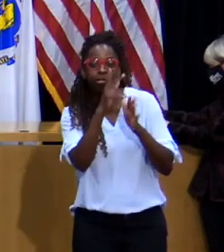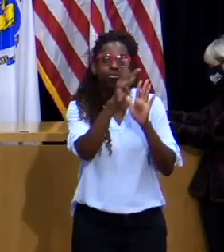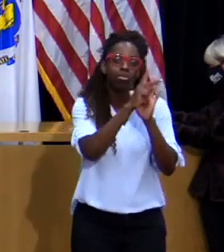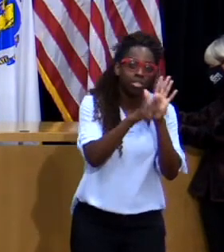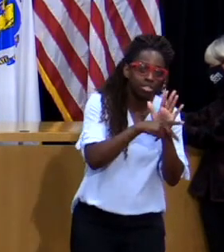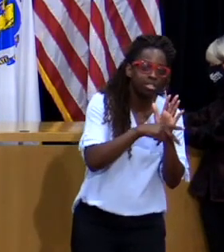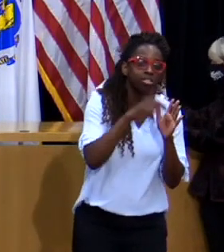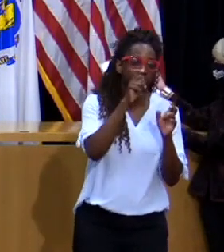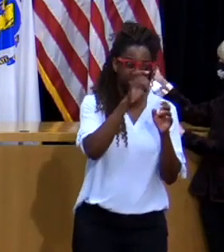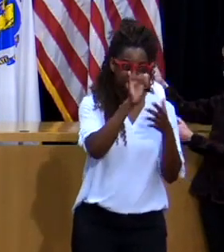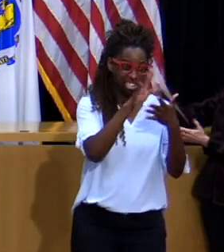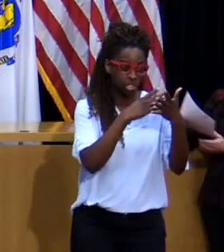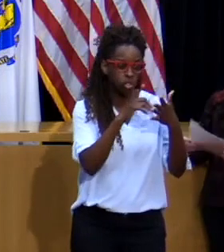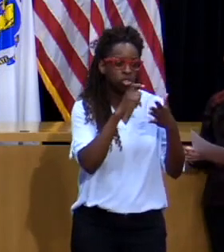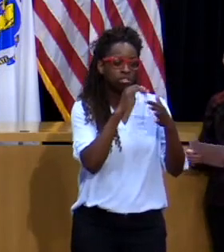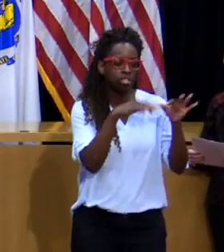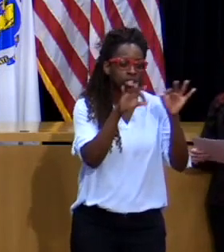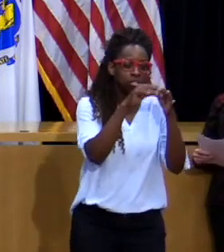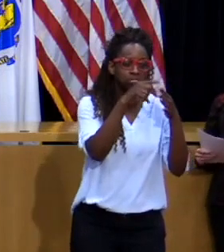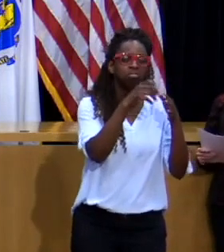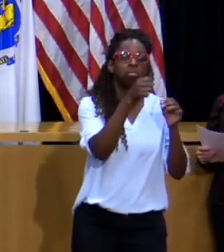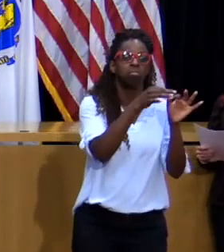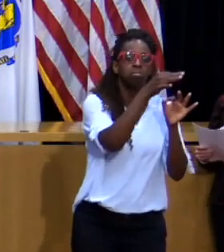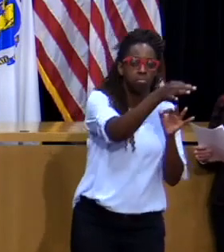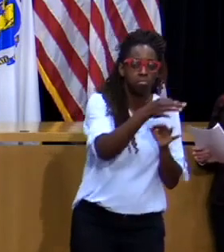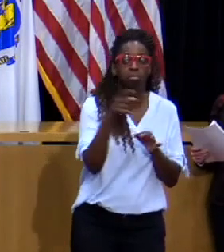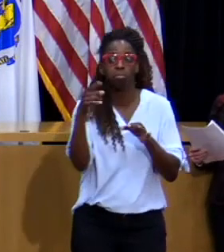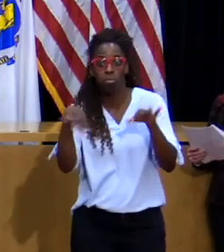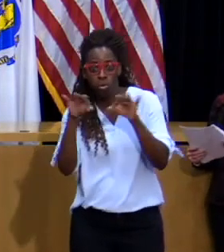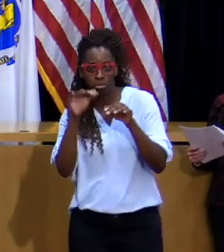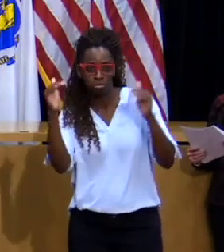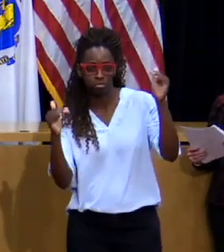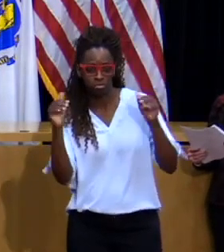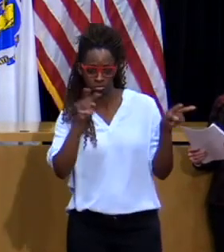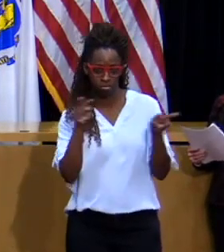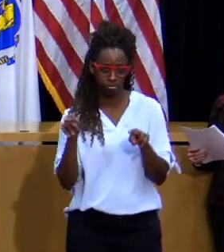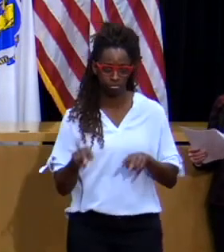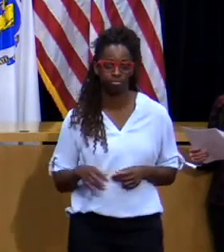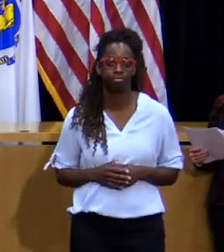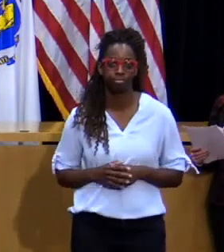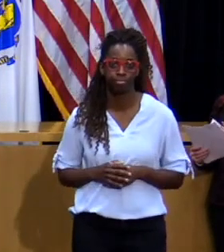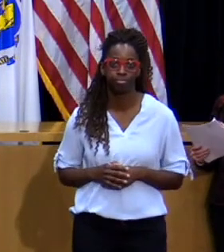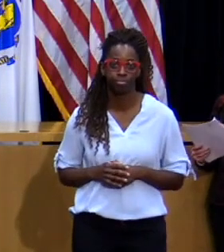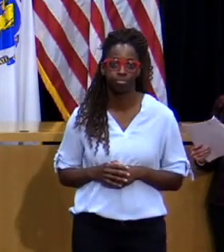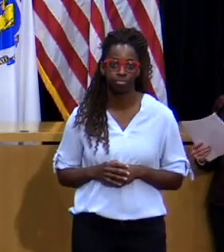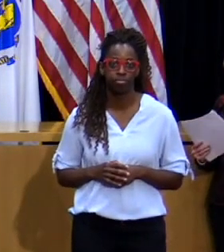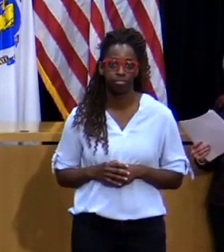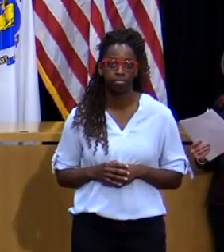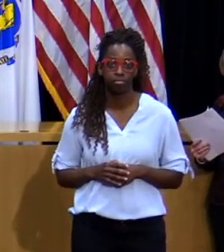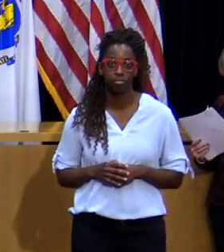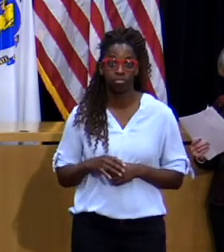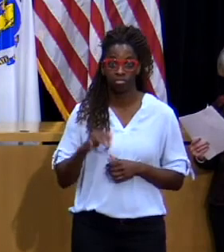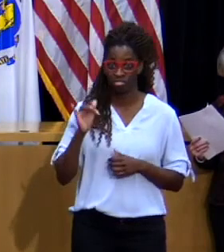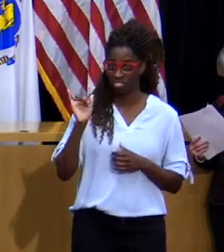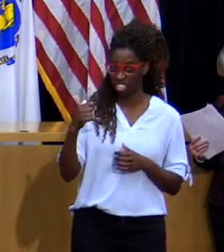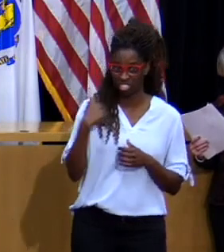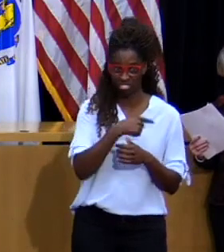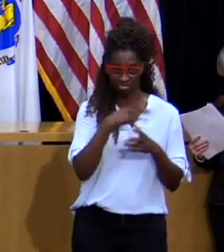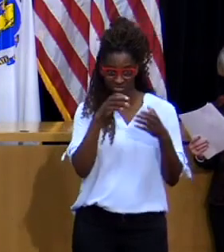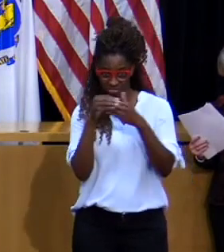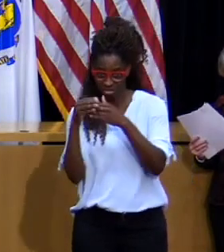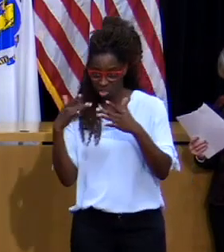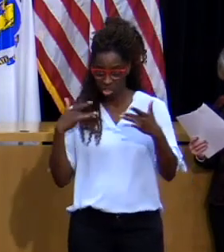sort of economic activity and mobility are all driven in large part by concerns about